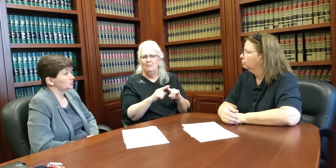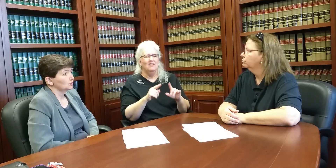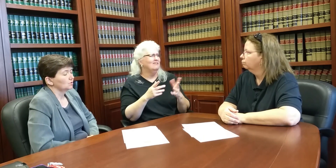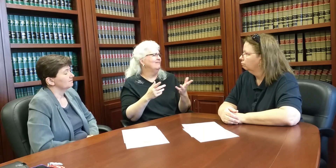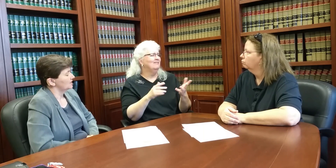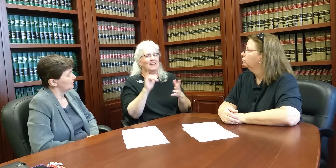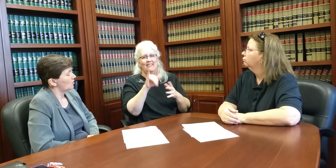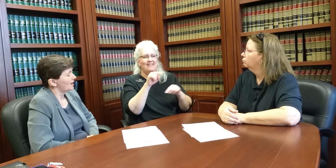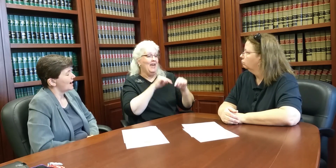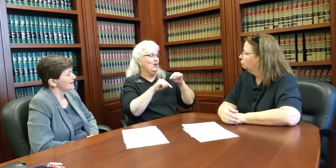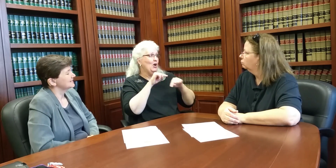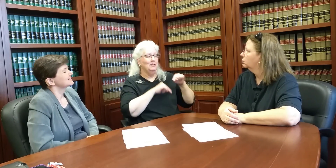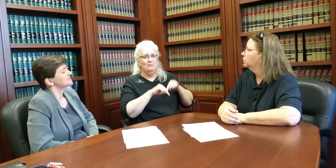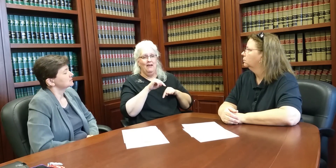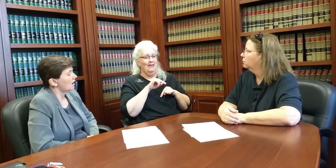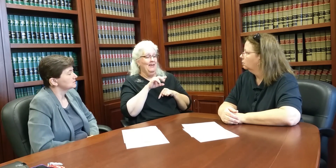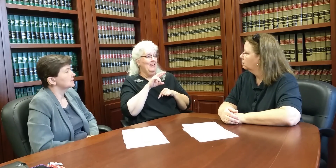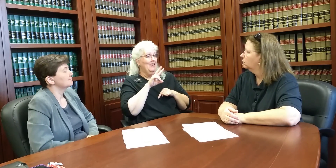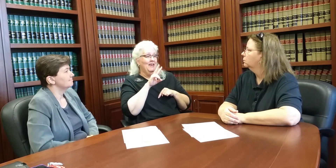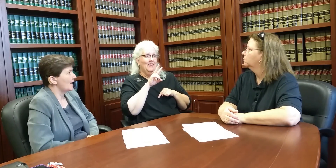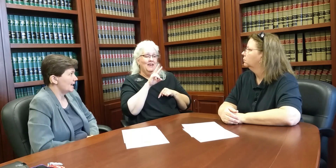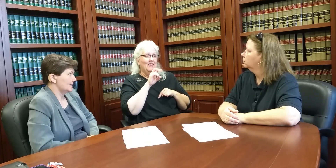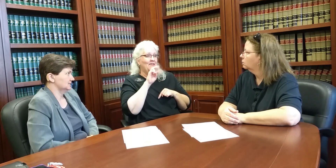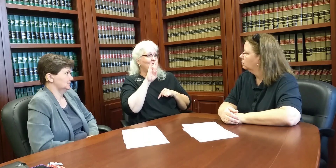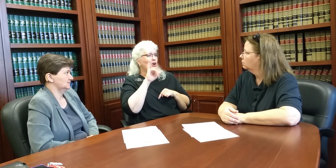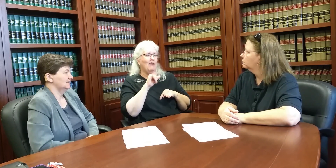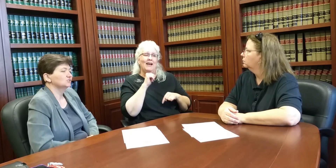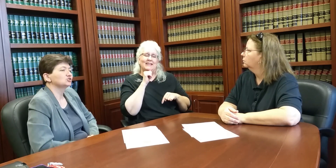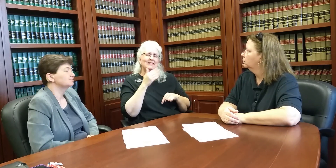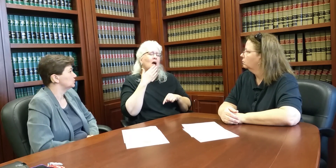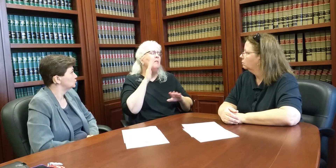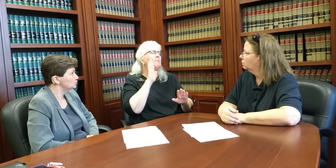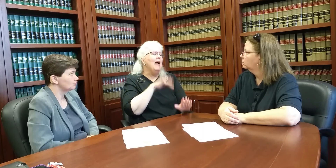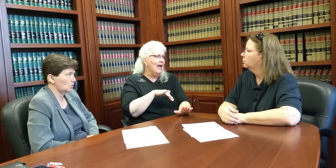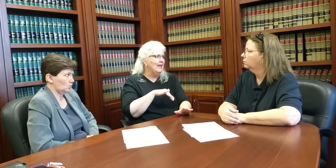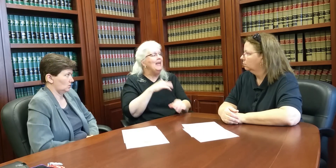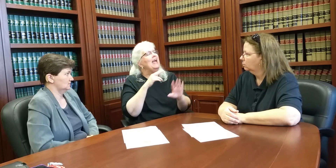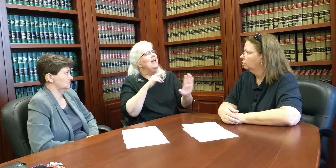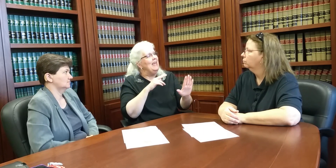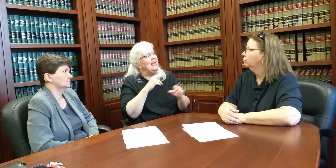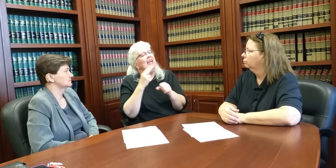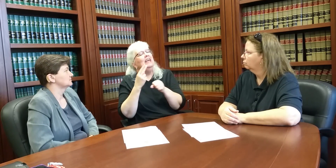to BRI is not bad. It's just being used wrong.